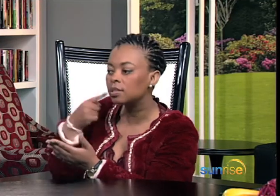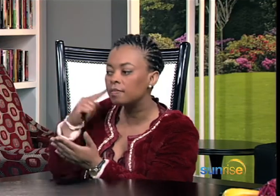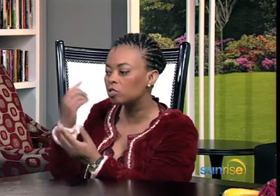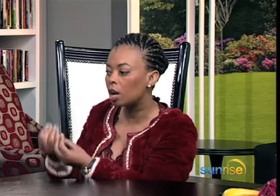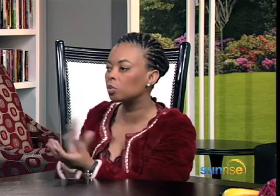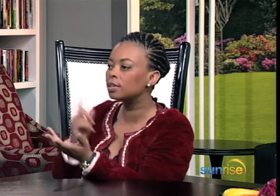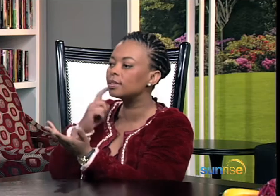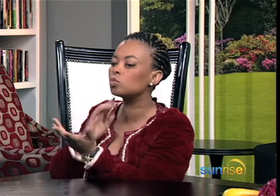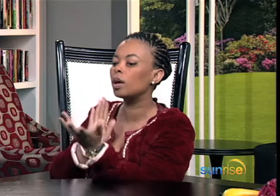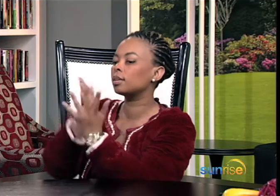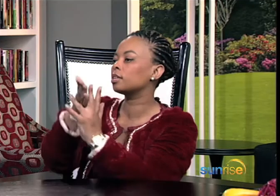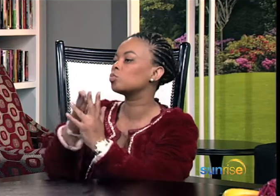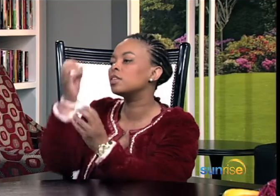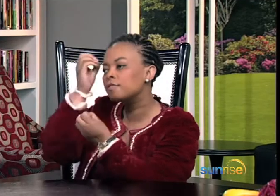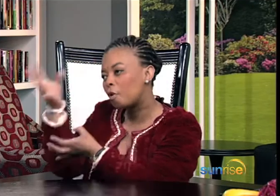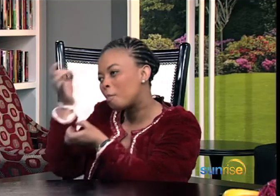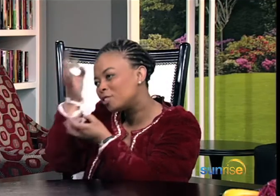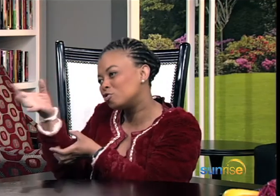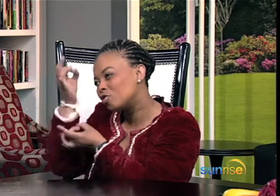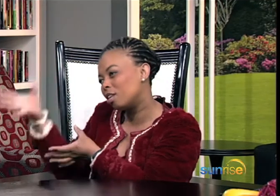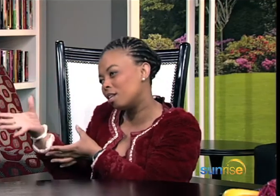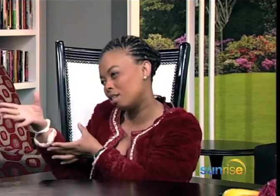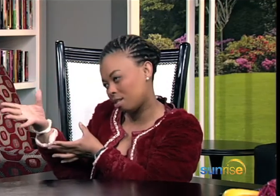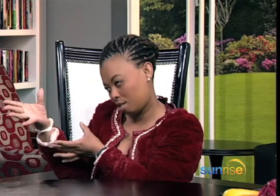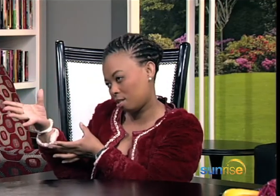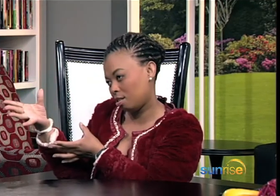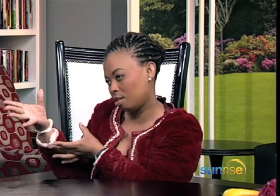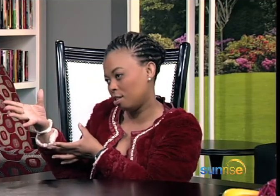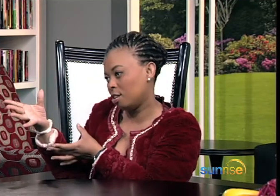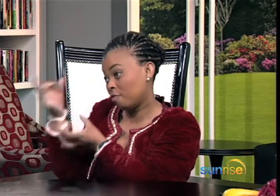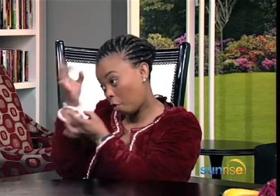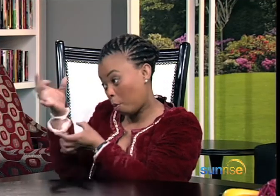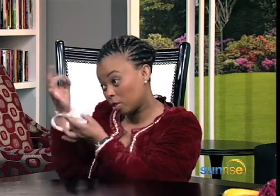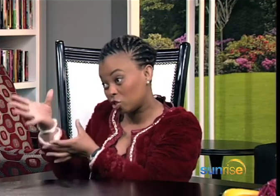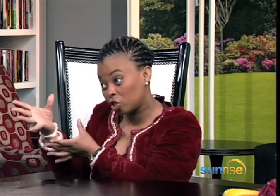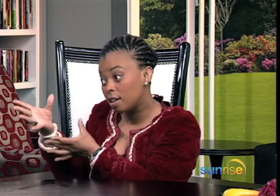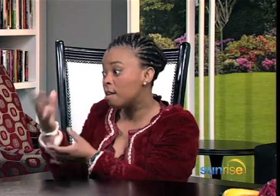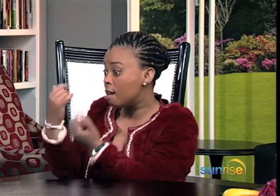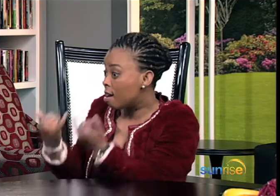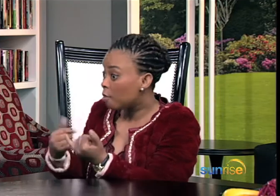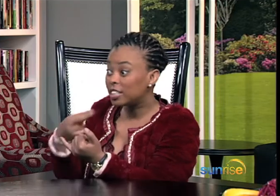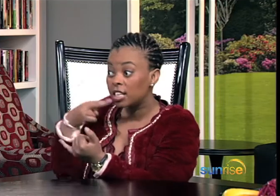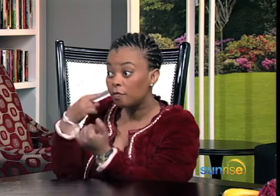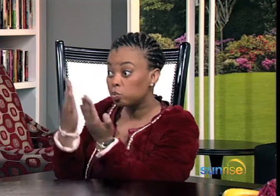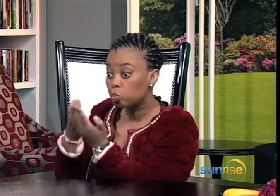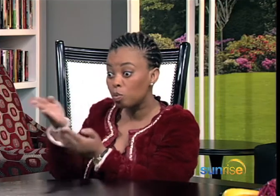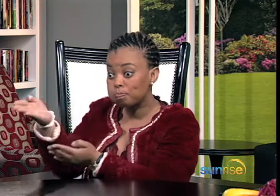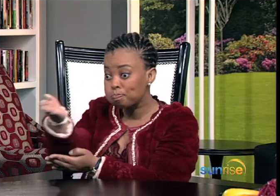South African Sign Language is available, it will be an easy access of information for a deaf child. Because right